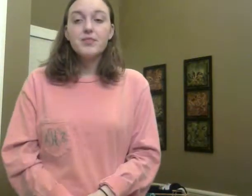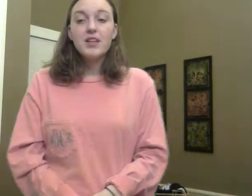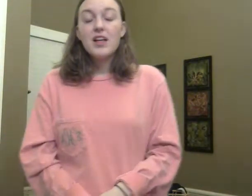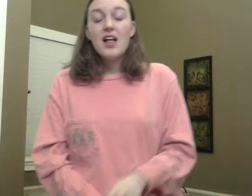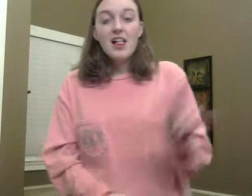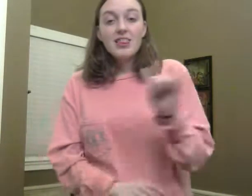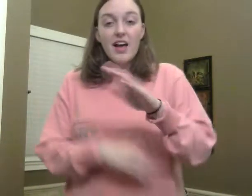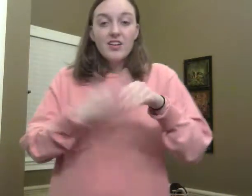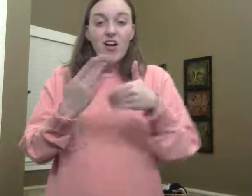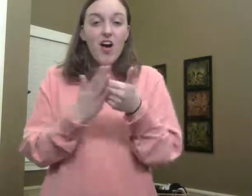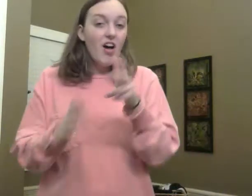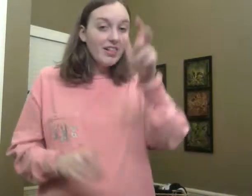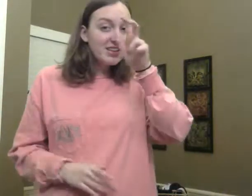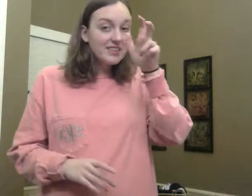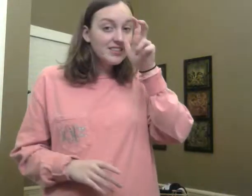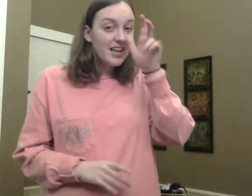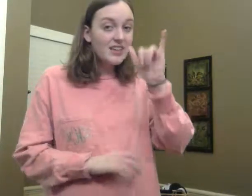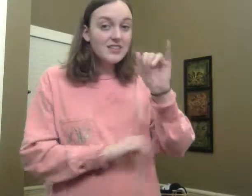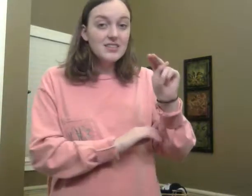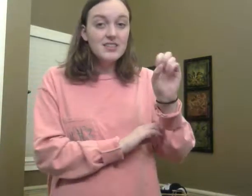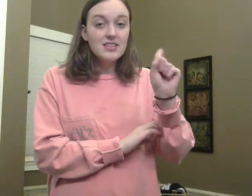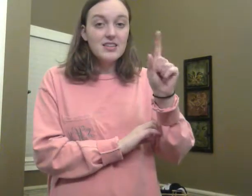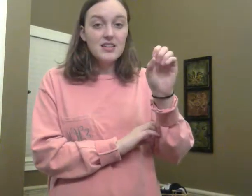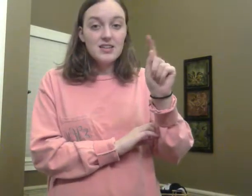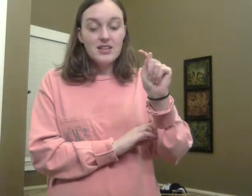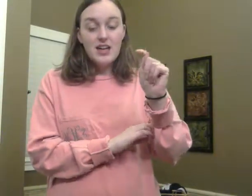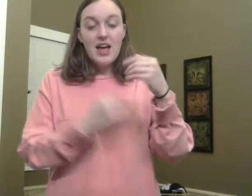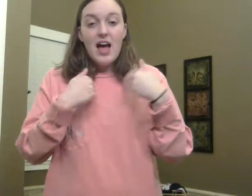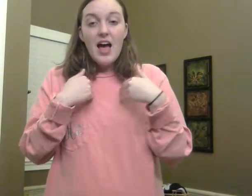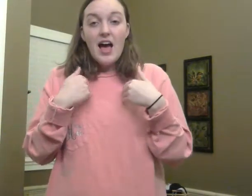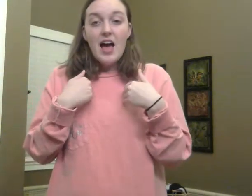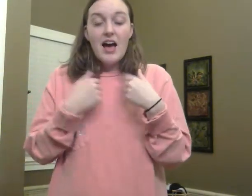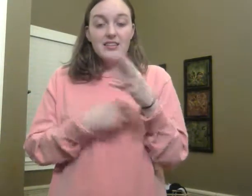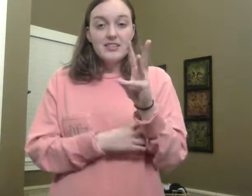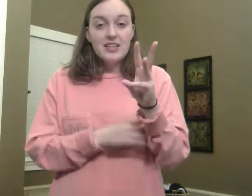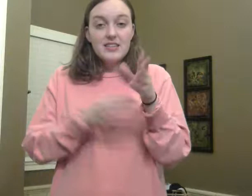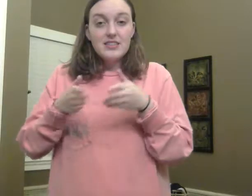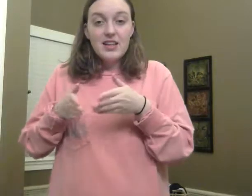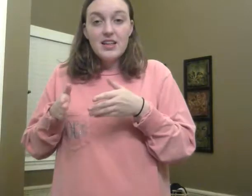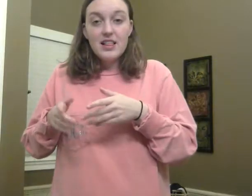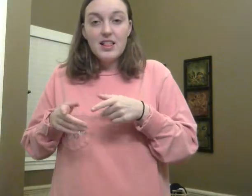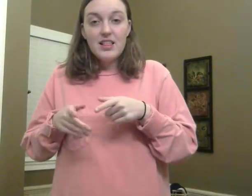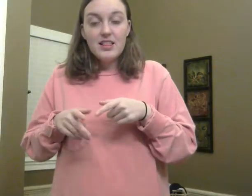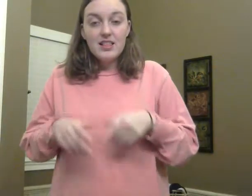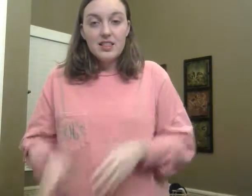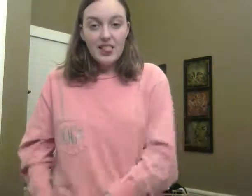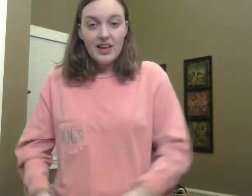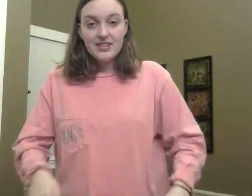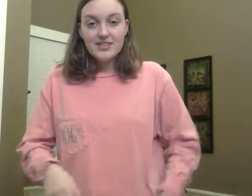has 6 legs. The front pair of legs is short, while the middle and back legs are very long. The longer legs